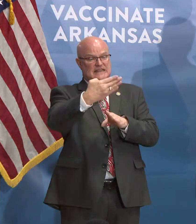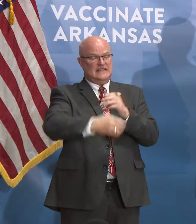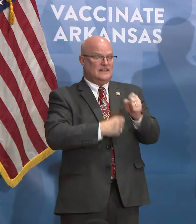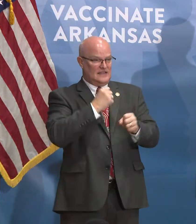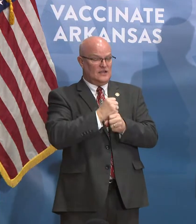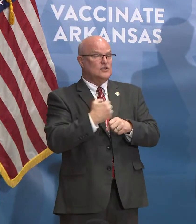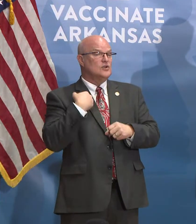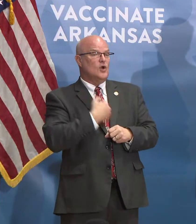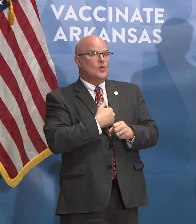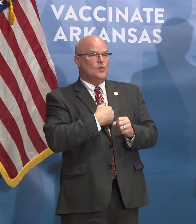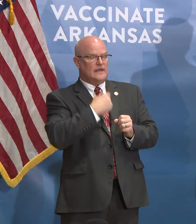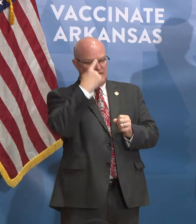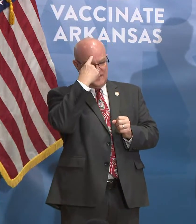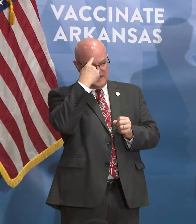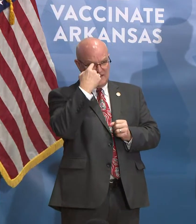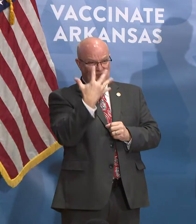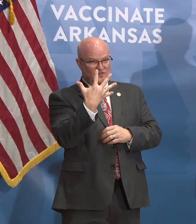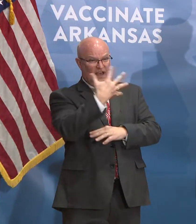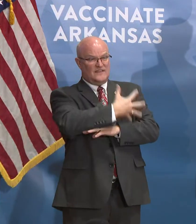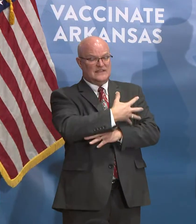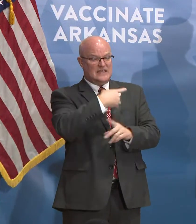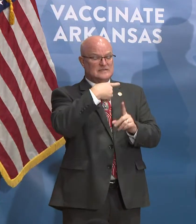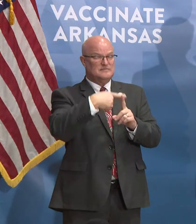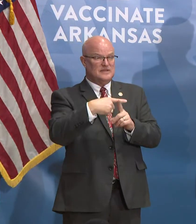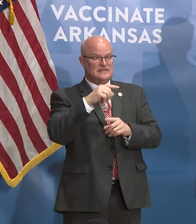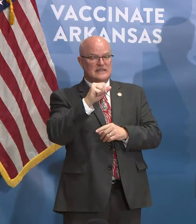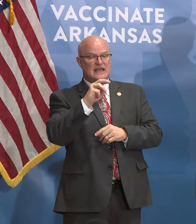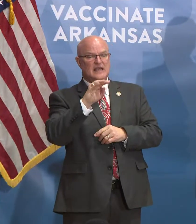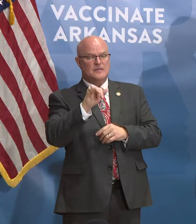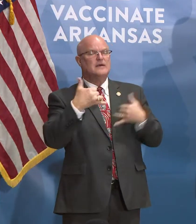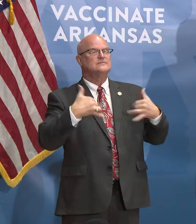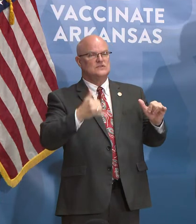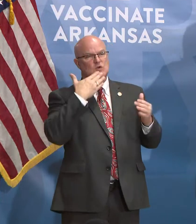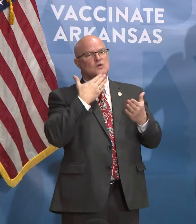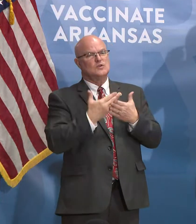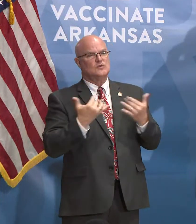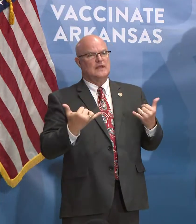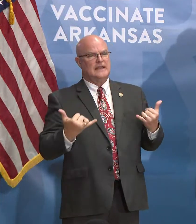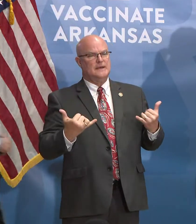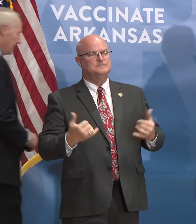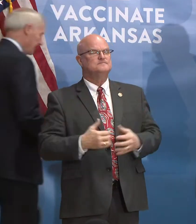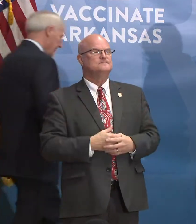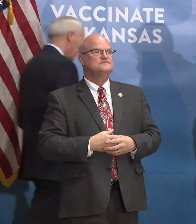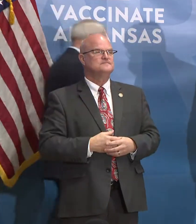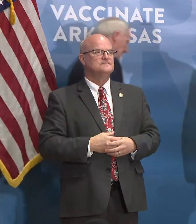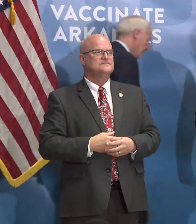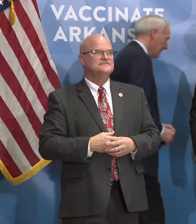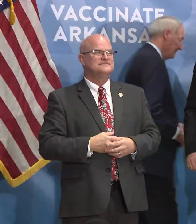And so when we factor those in, I think right now we're still in good shape.